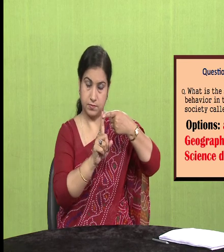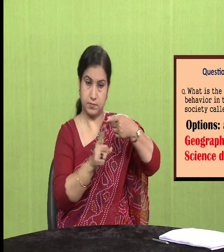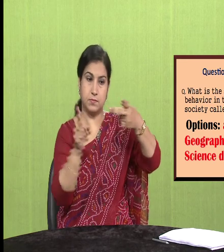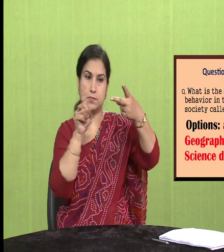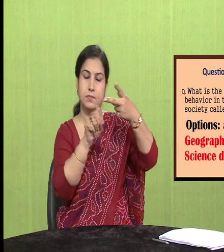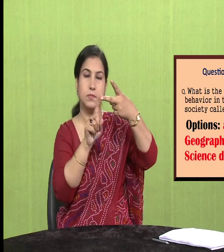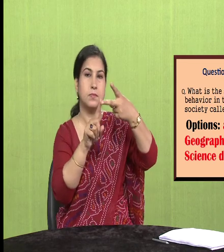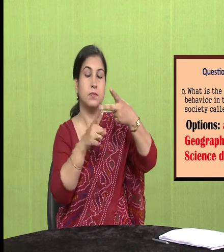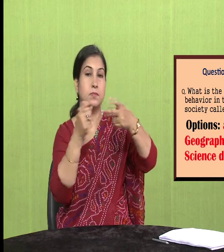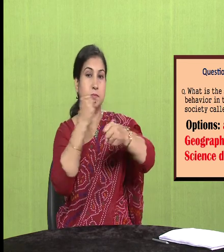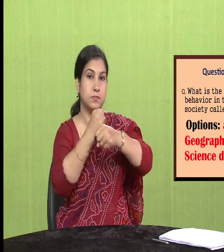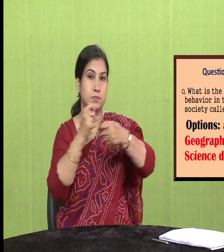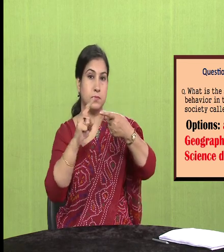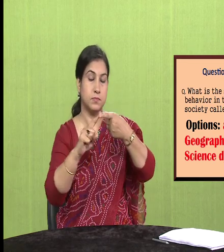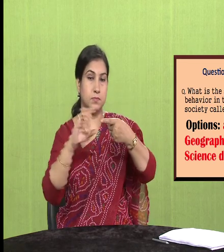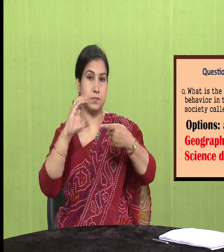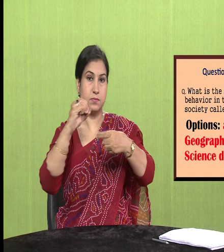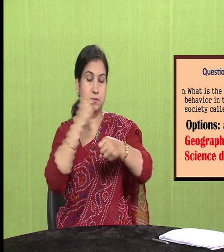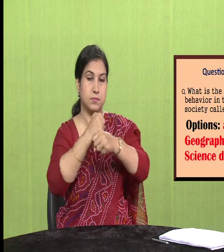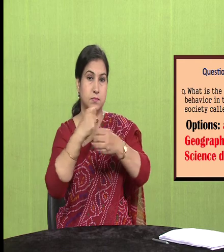Second option is geography.